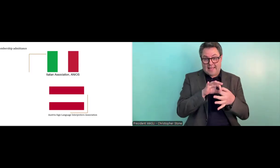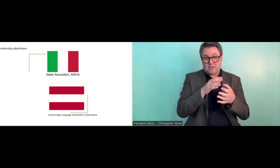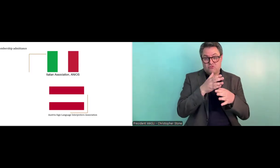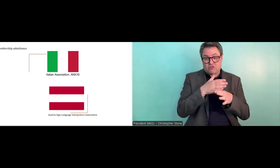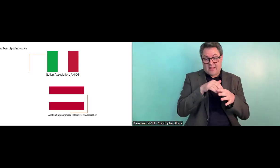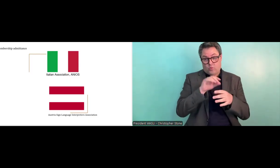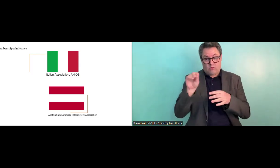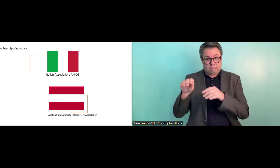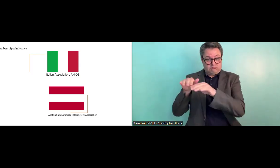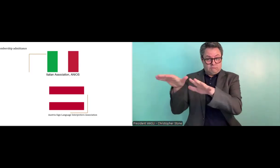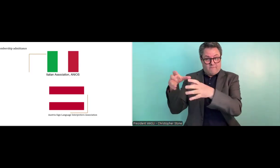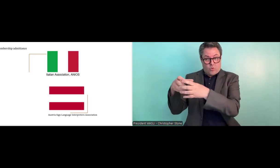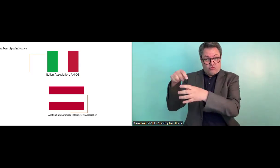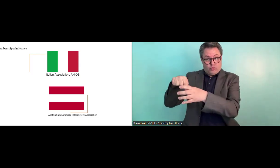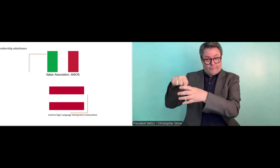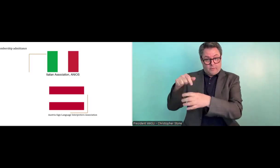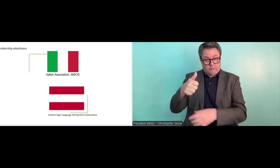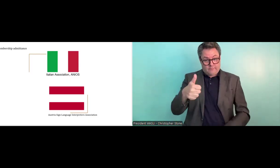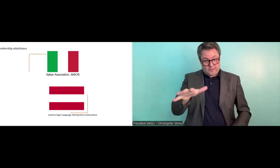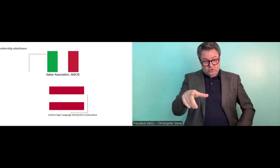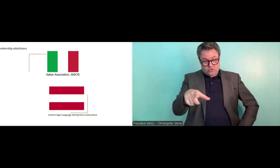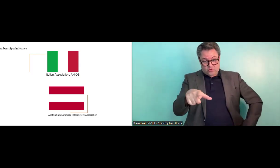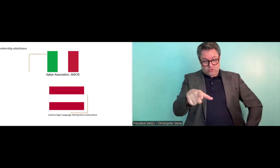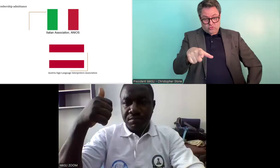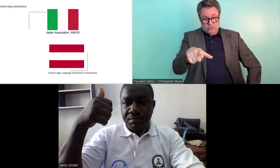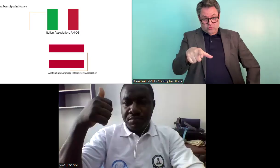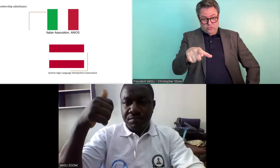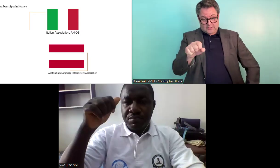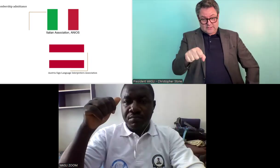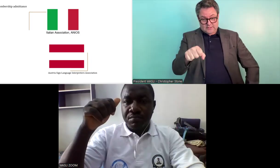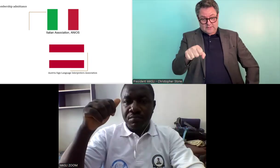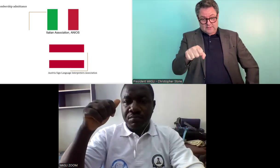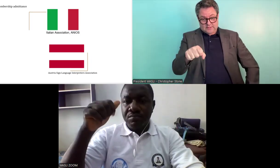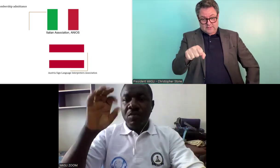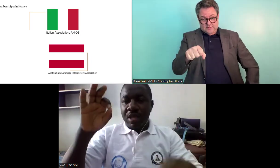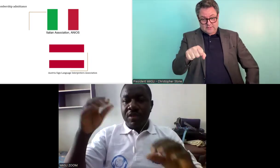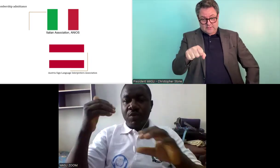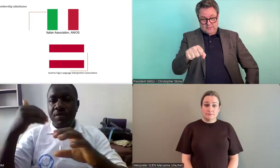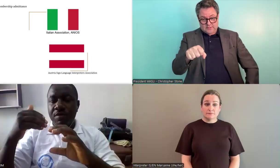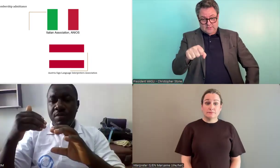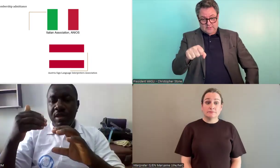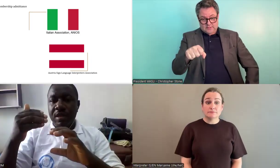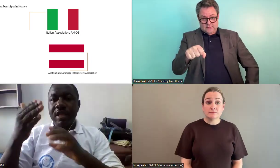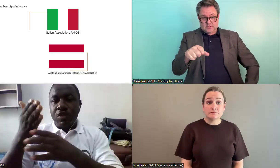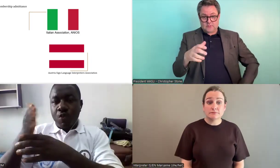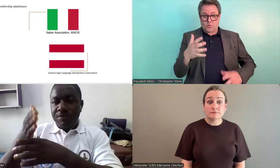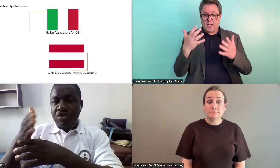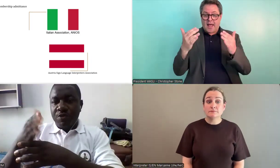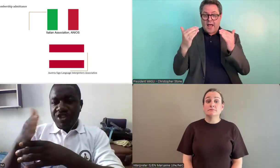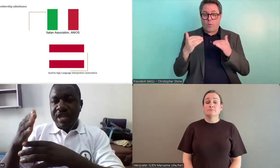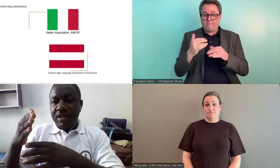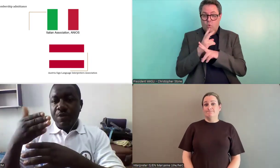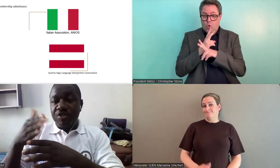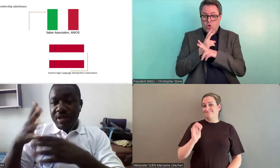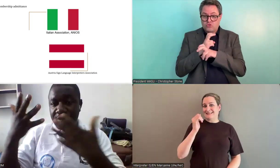So Timothy, we can share the link in that group. Have you shared the link in that Yes, group for the meeting? yes,